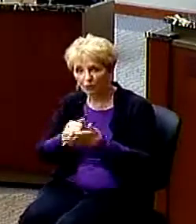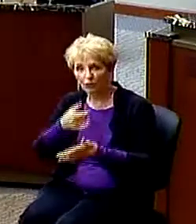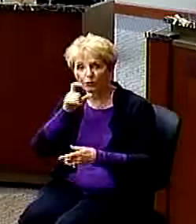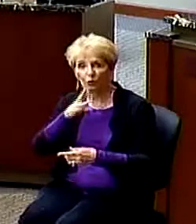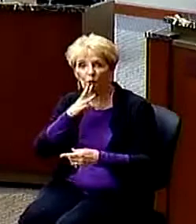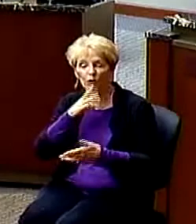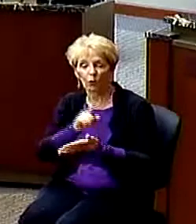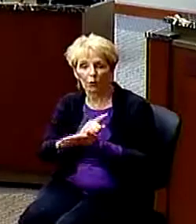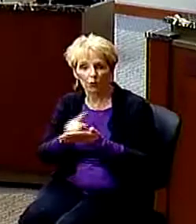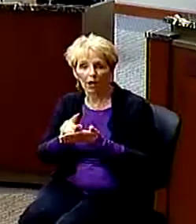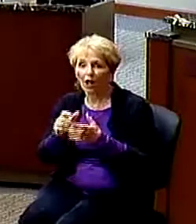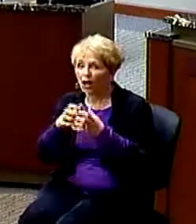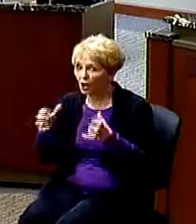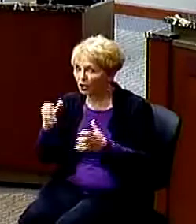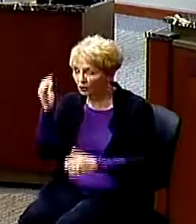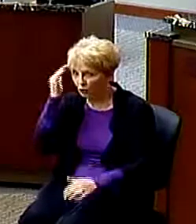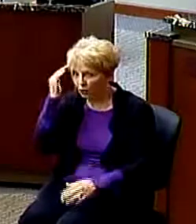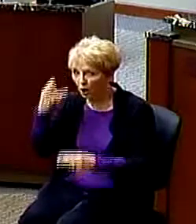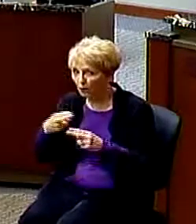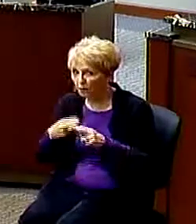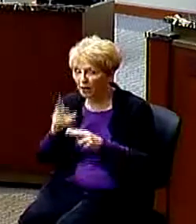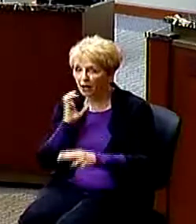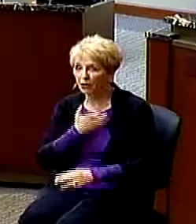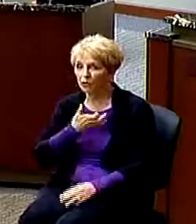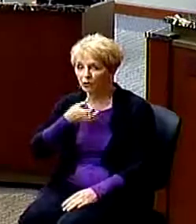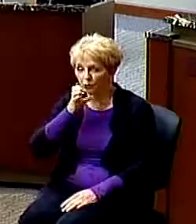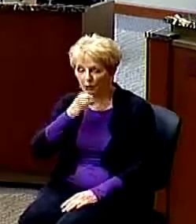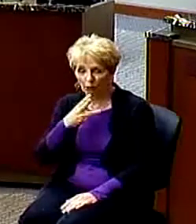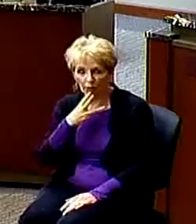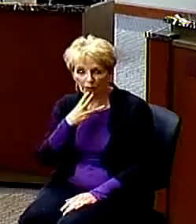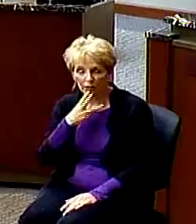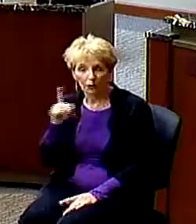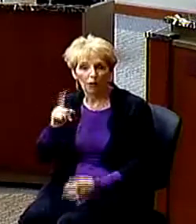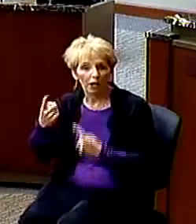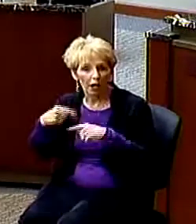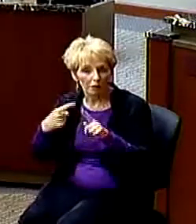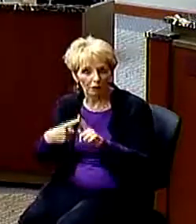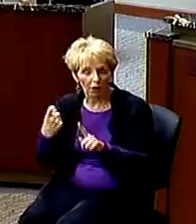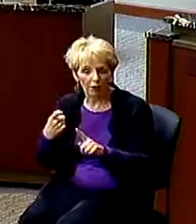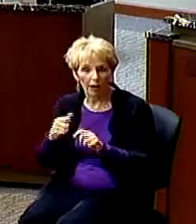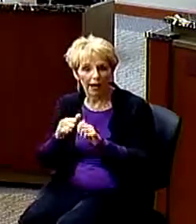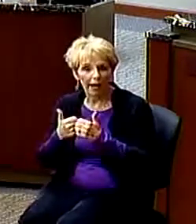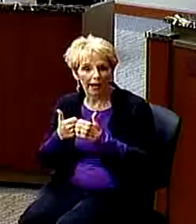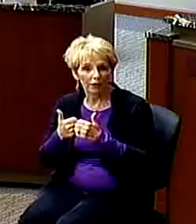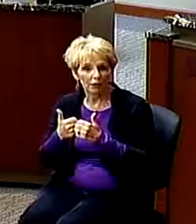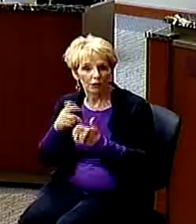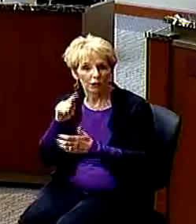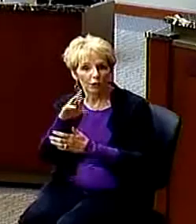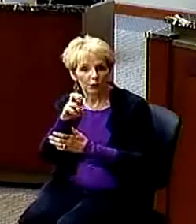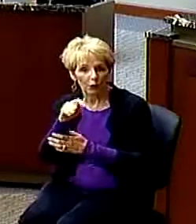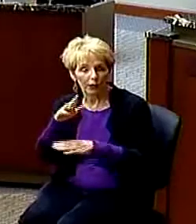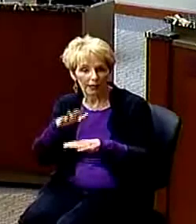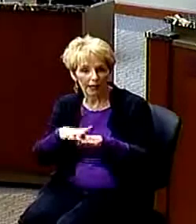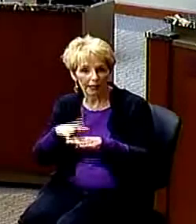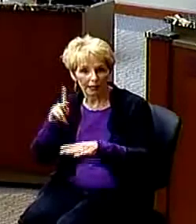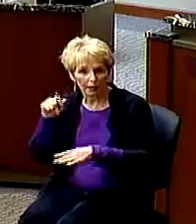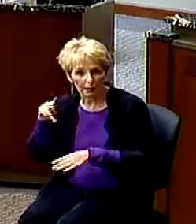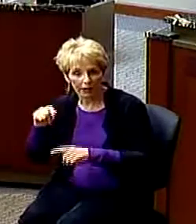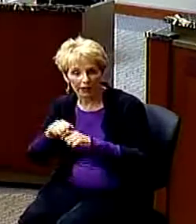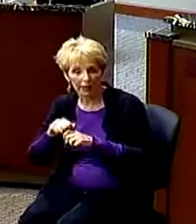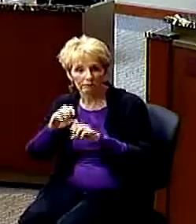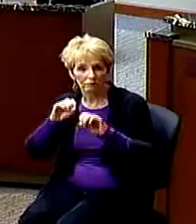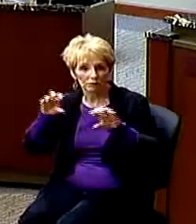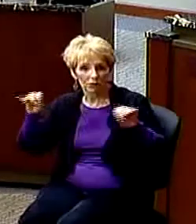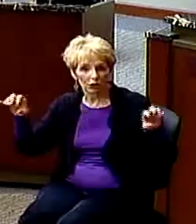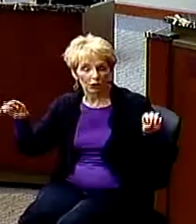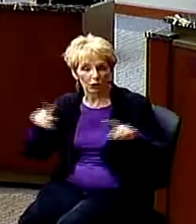Water Week. There's a lot to know about our drinking water, where it comes from, how it's treated at our treatment plant, how it's delivered to the